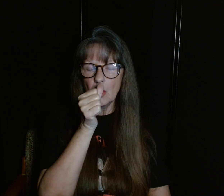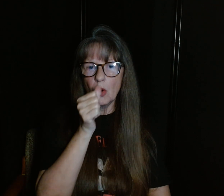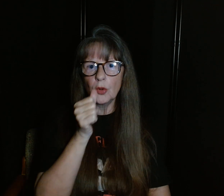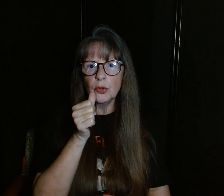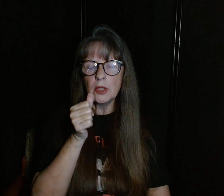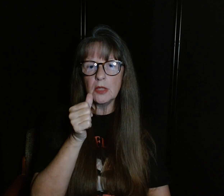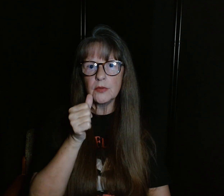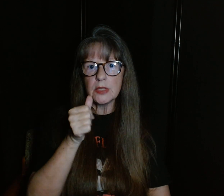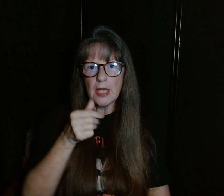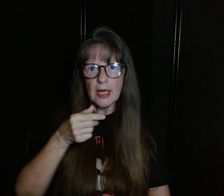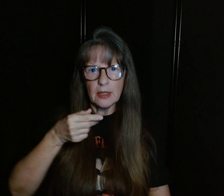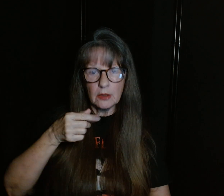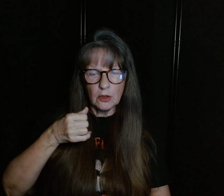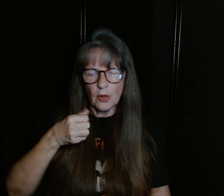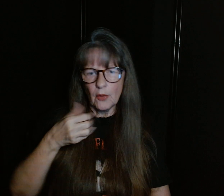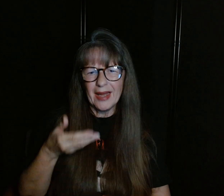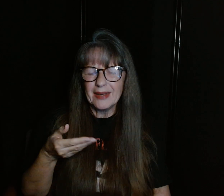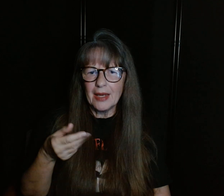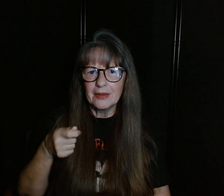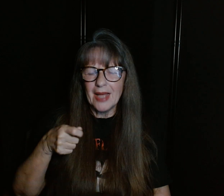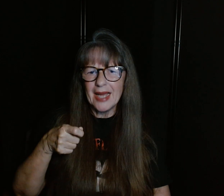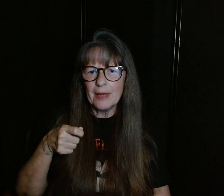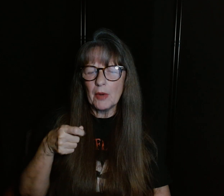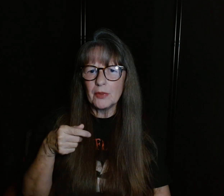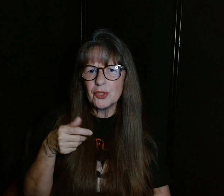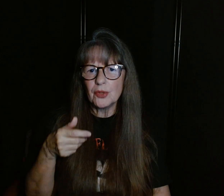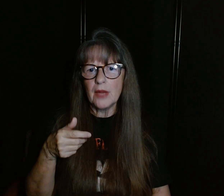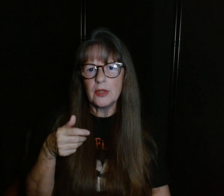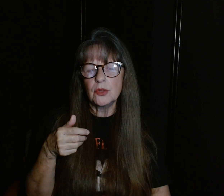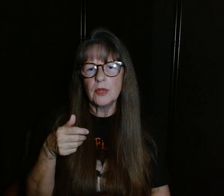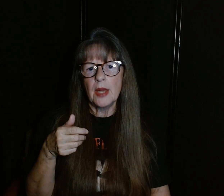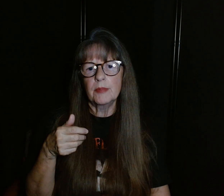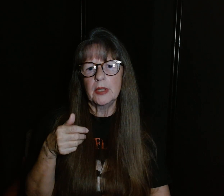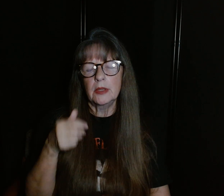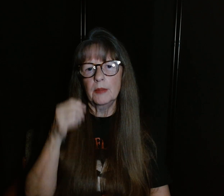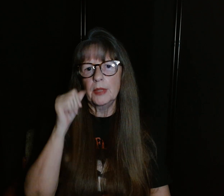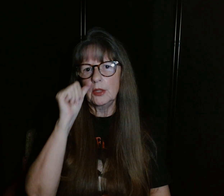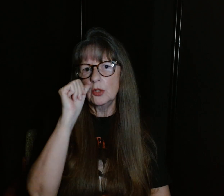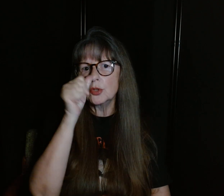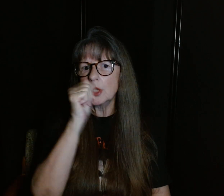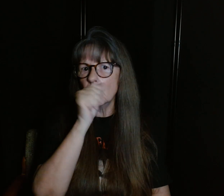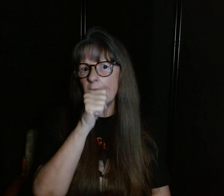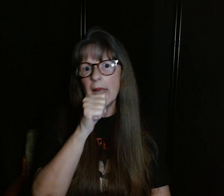Or you could even say, a line. I'm not really sure how they do that, but usually cocaine.